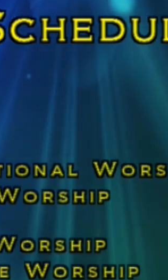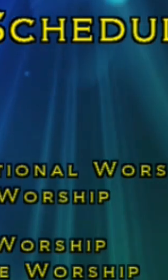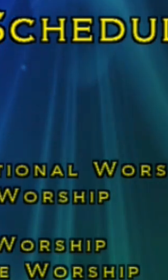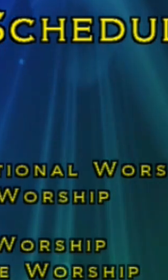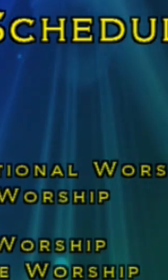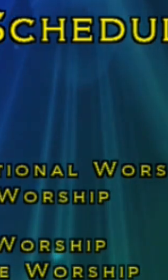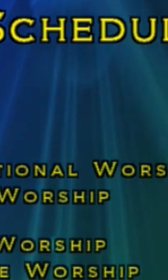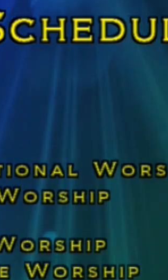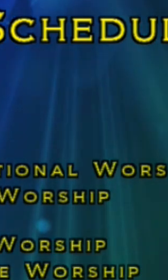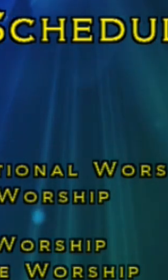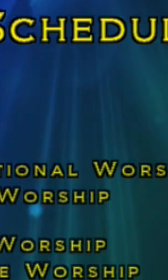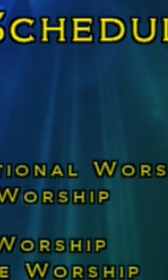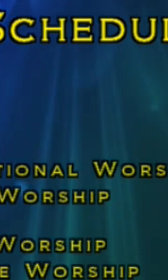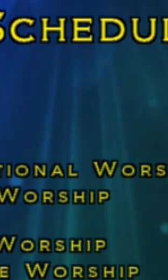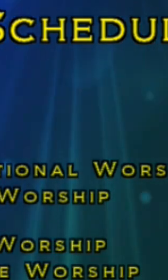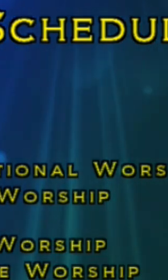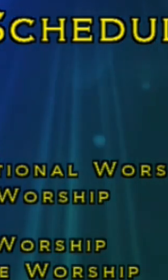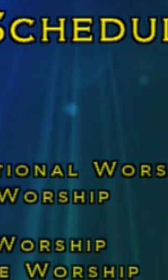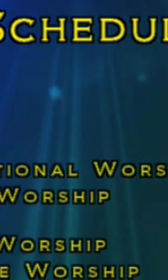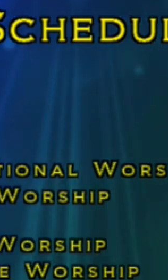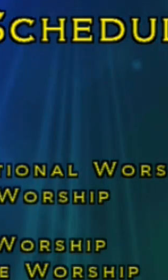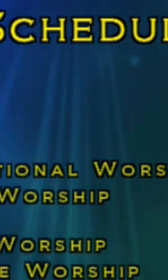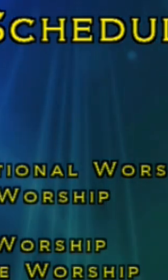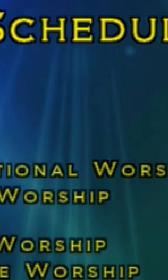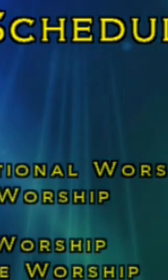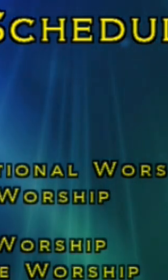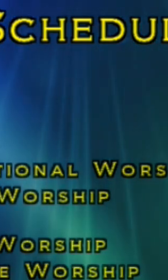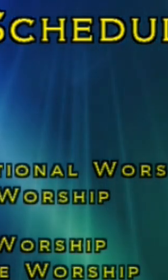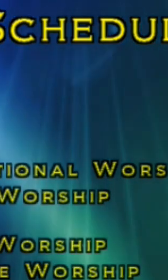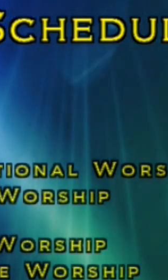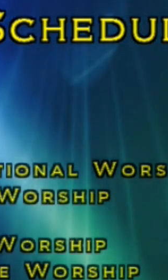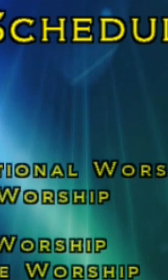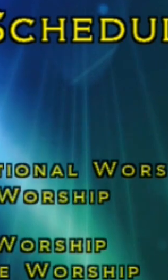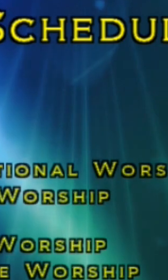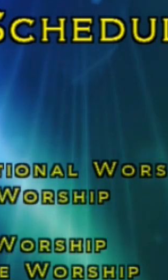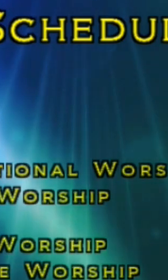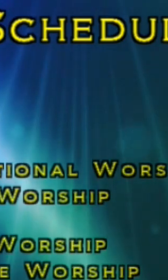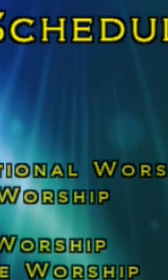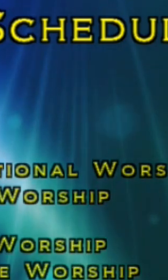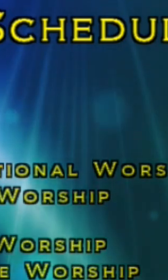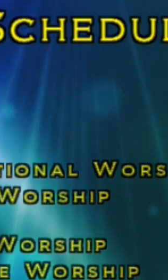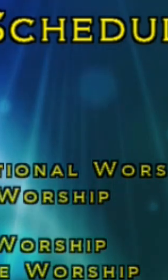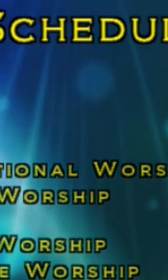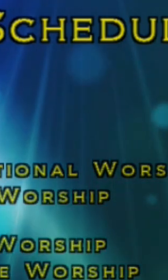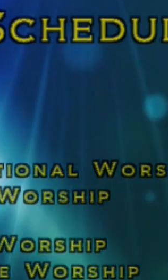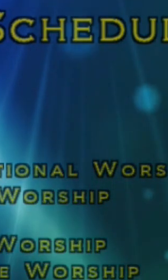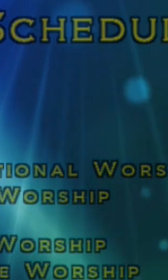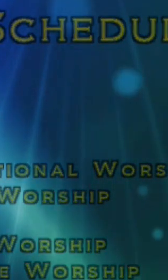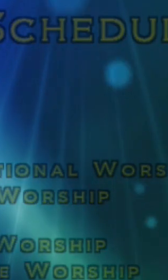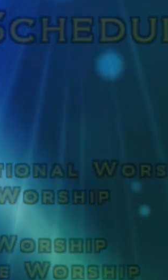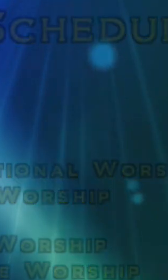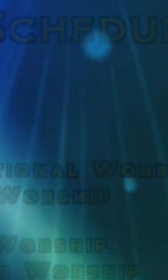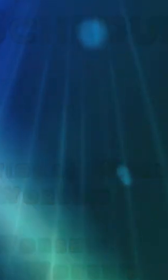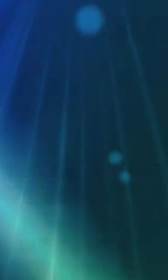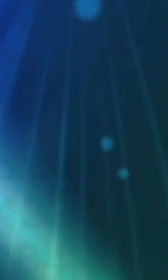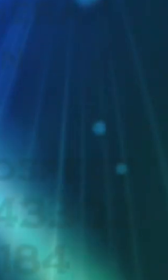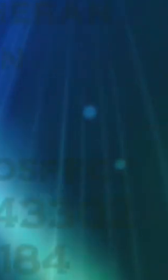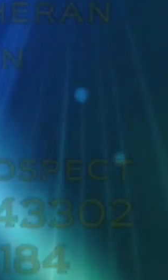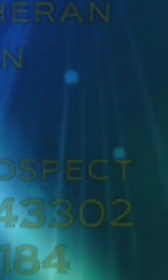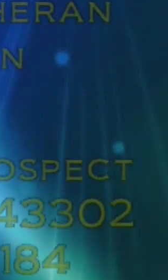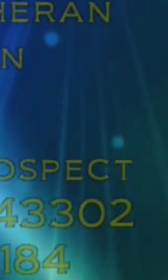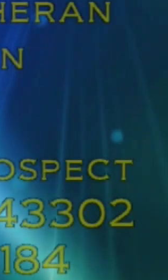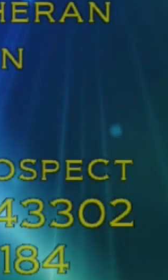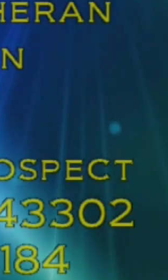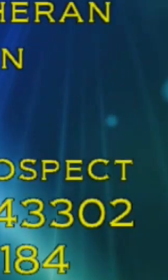also have a Thursday evening service, and the fourth Sunday of each month is our gentle worship service. We also want to thank you for